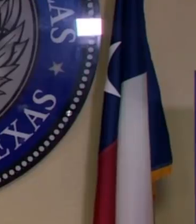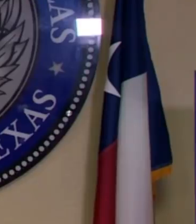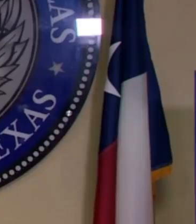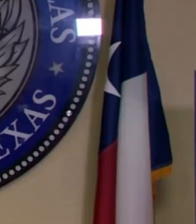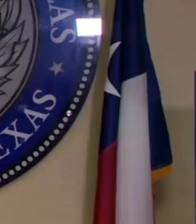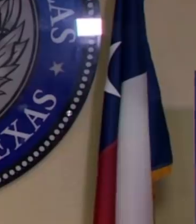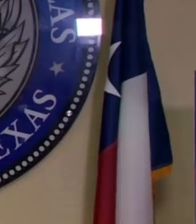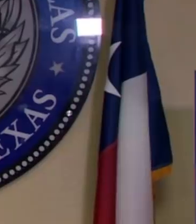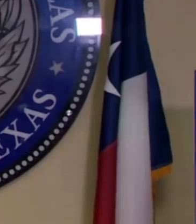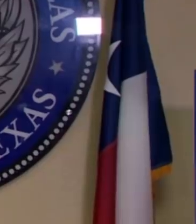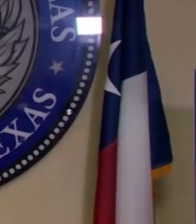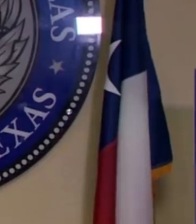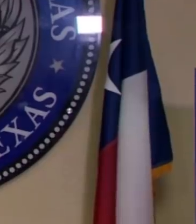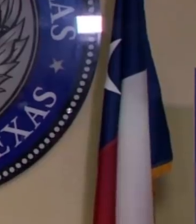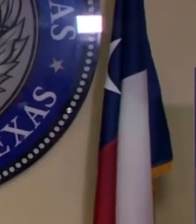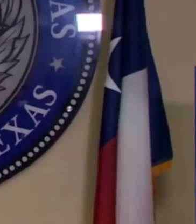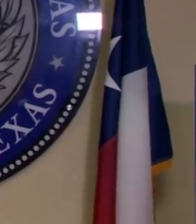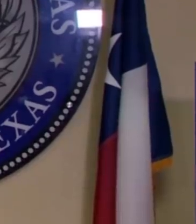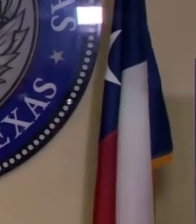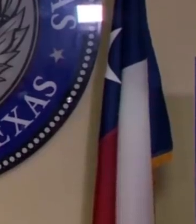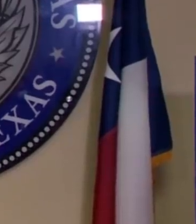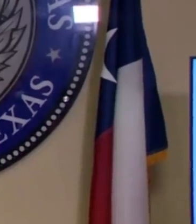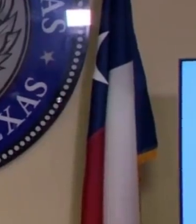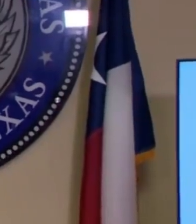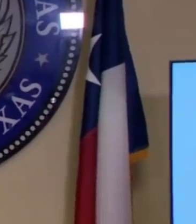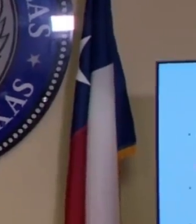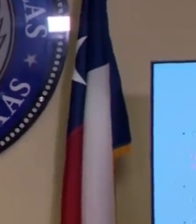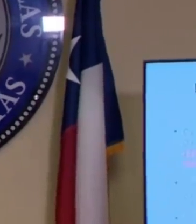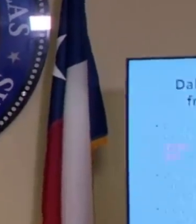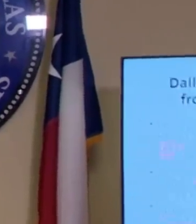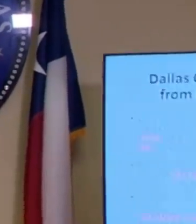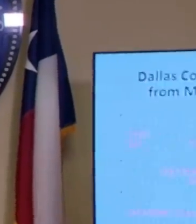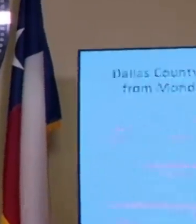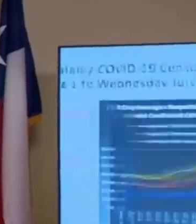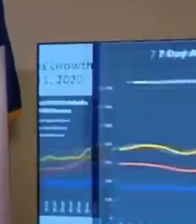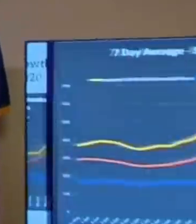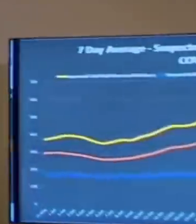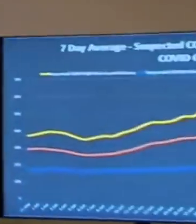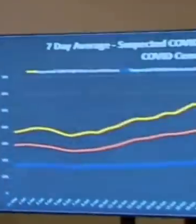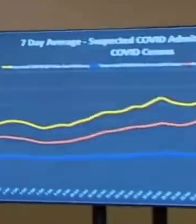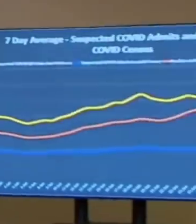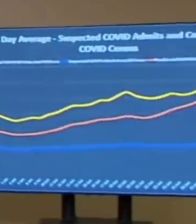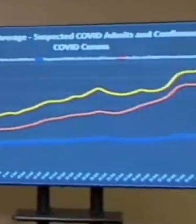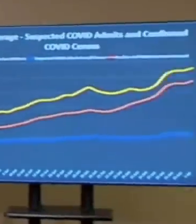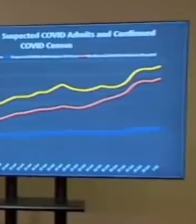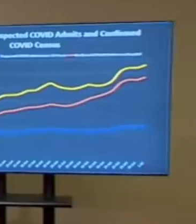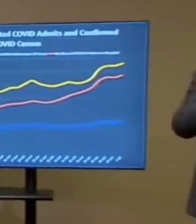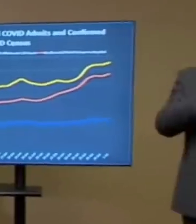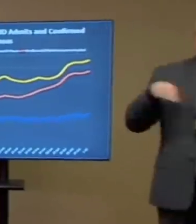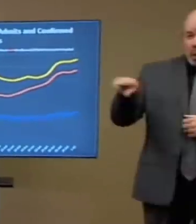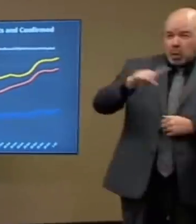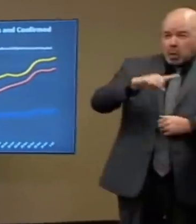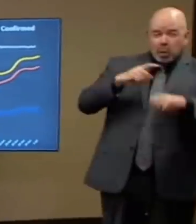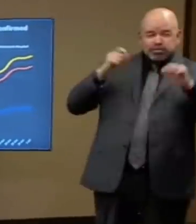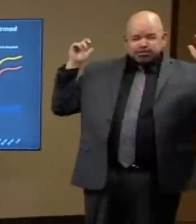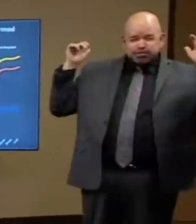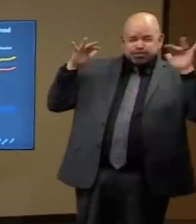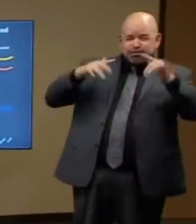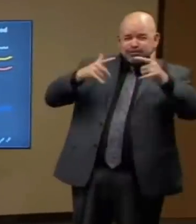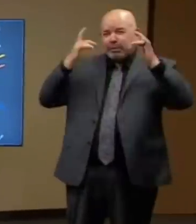So we're asking you not to go to large events, to stay home as much as possible,